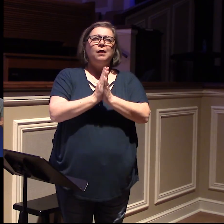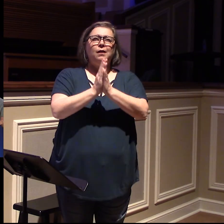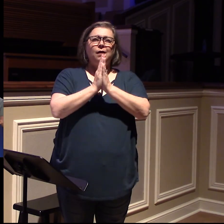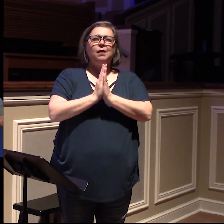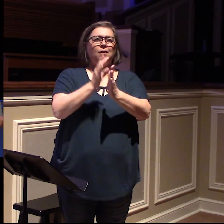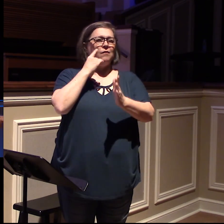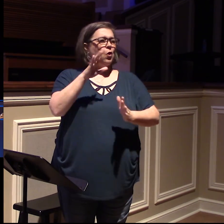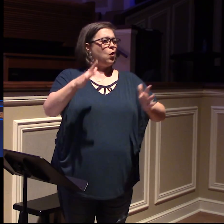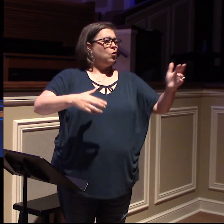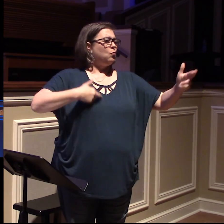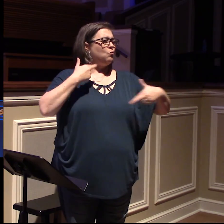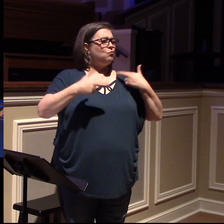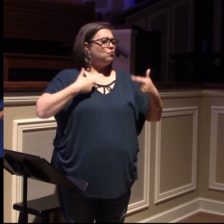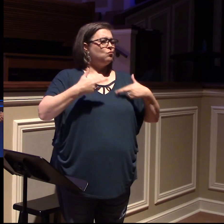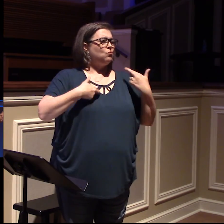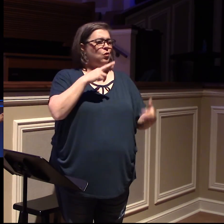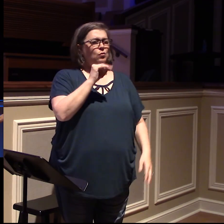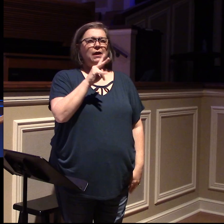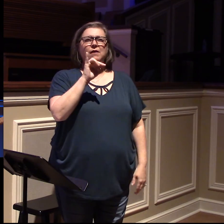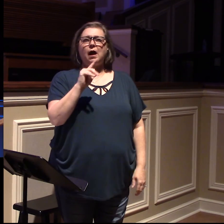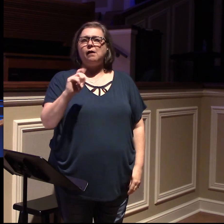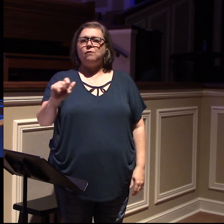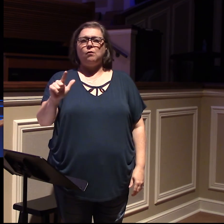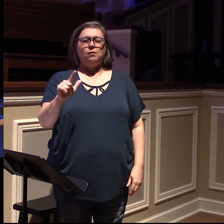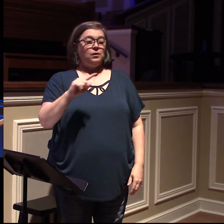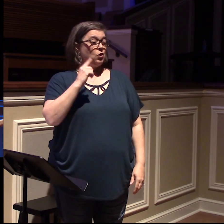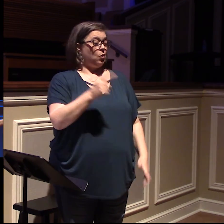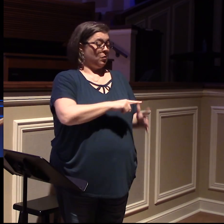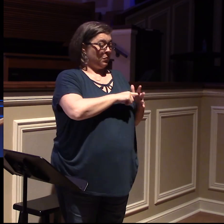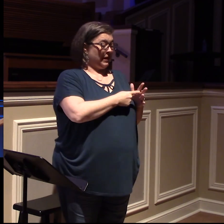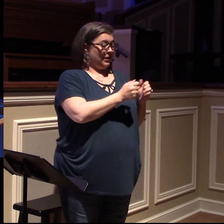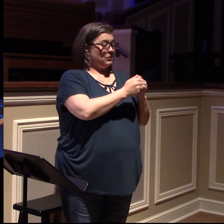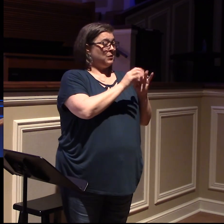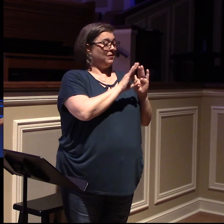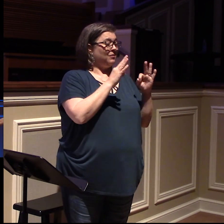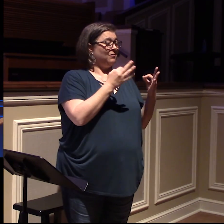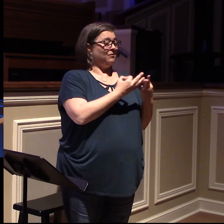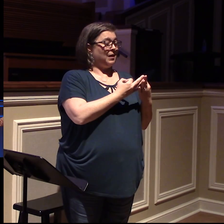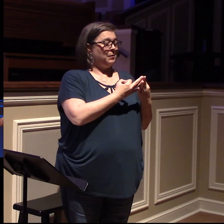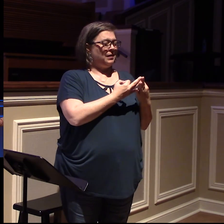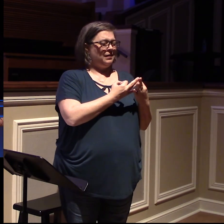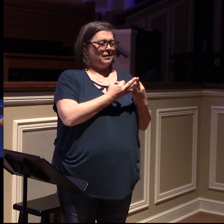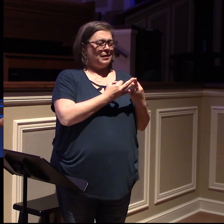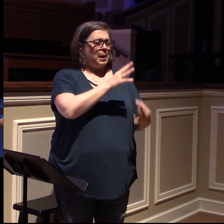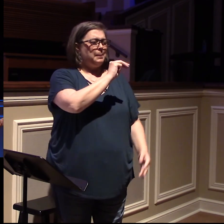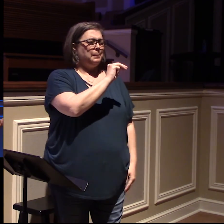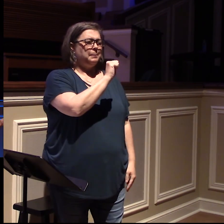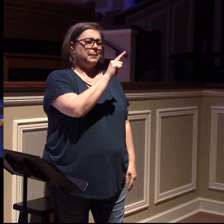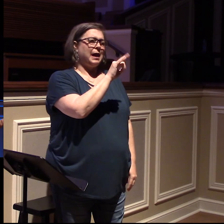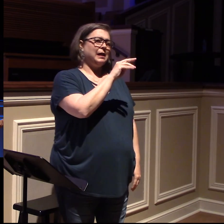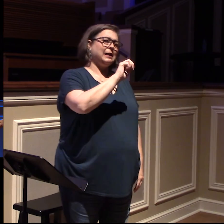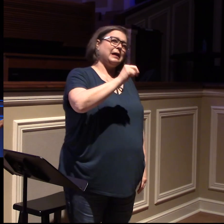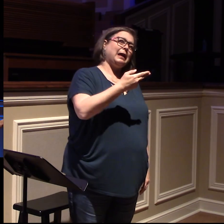and revival is always marked by a revival in families. The last thing the prophet Malachi says before the